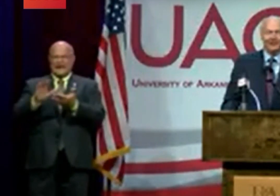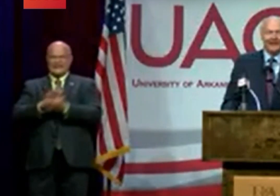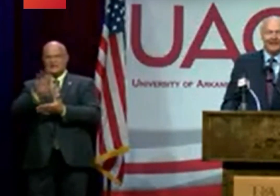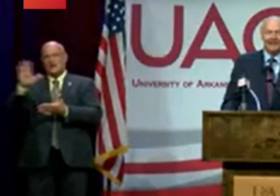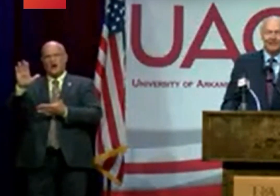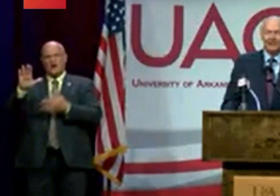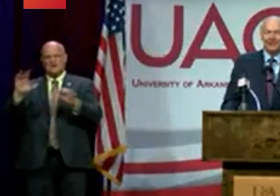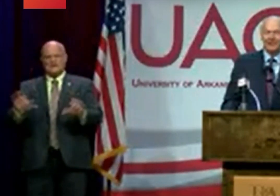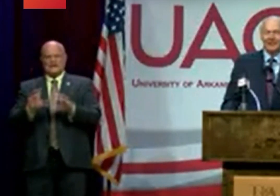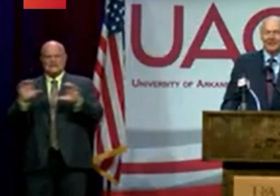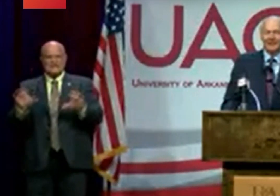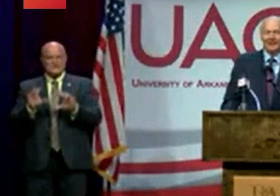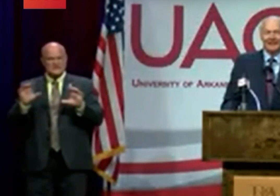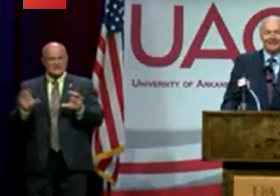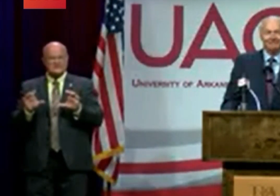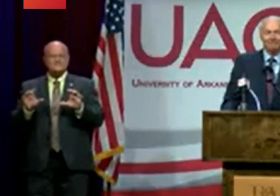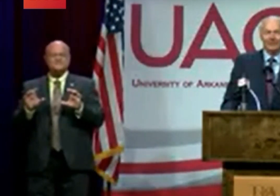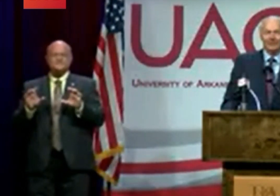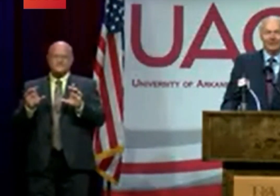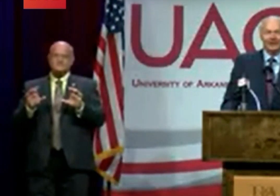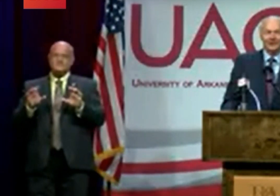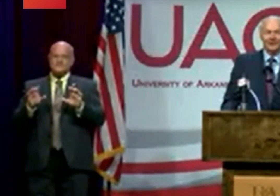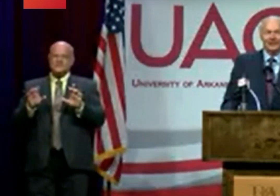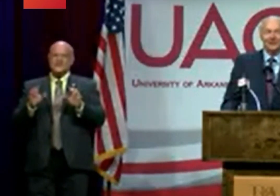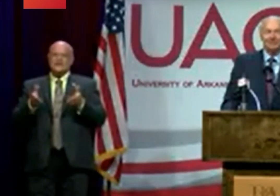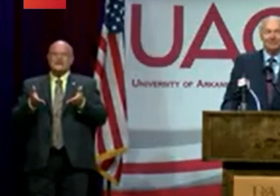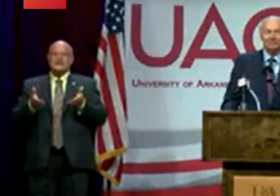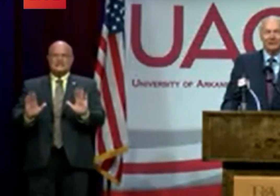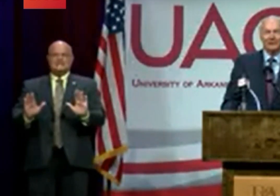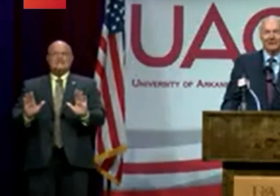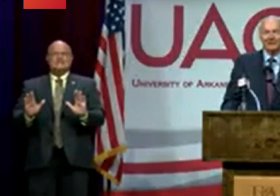college activities, you know, let's